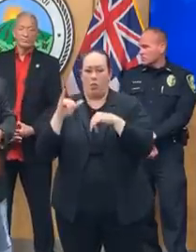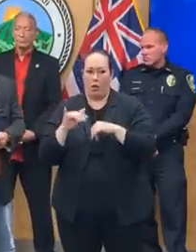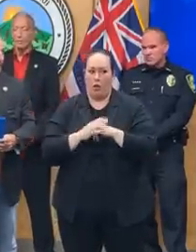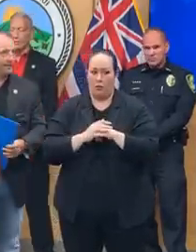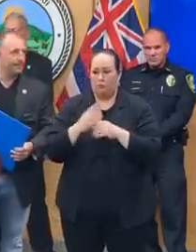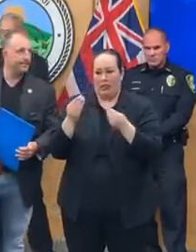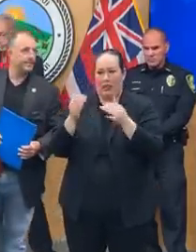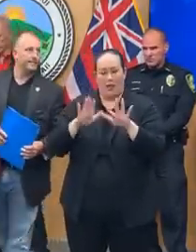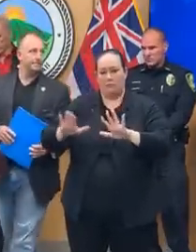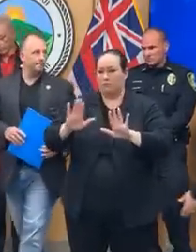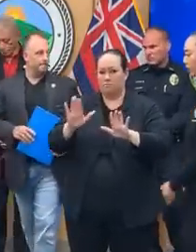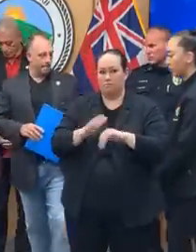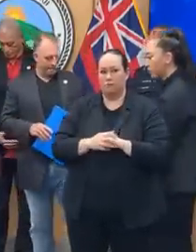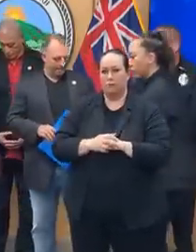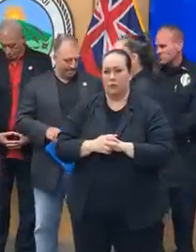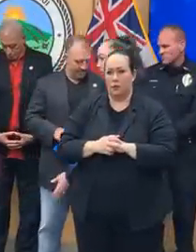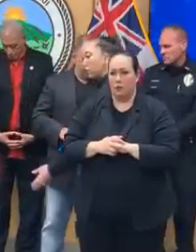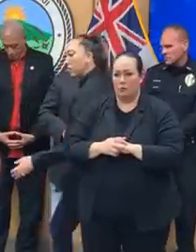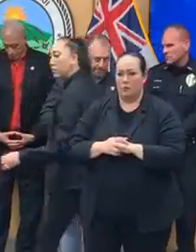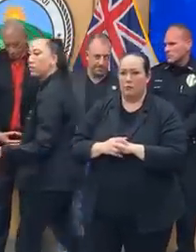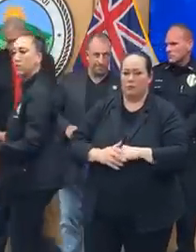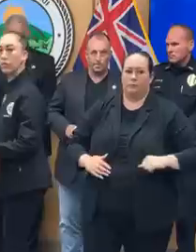that. Mahalo, Mayor.